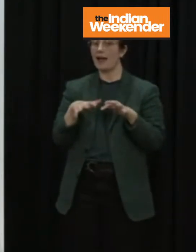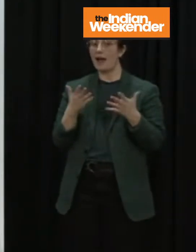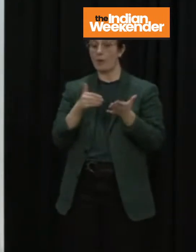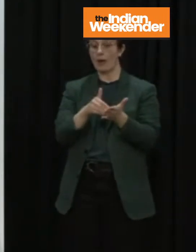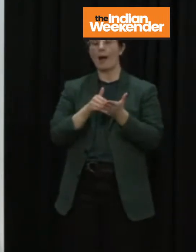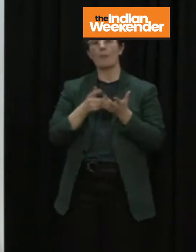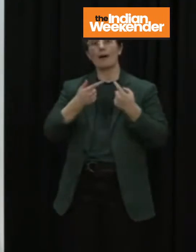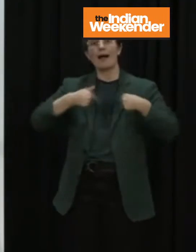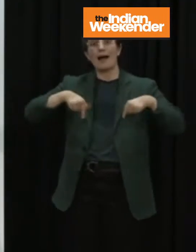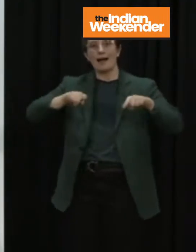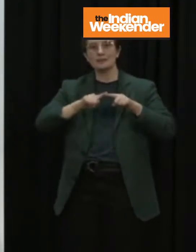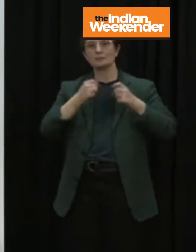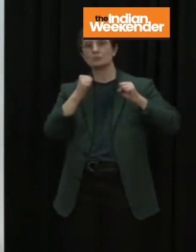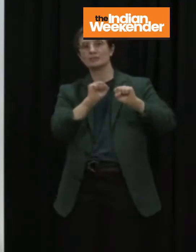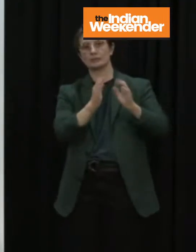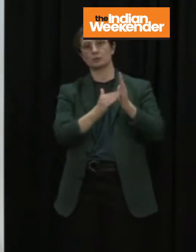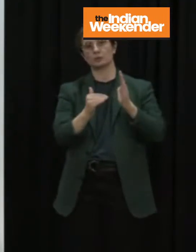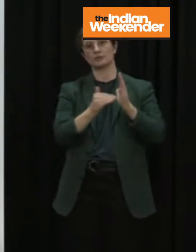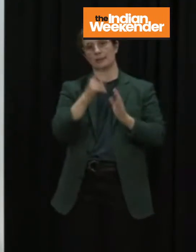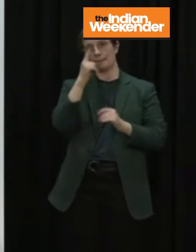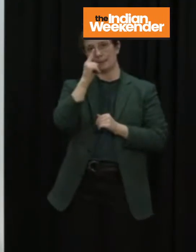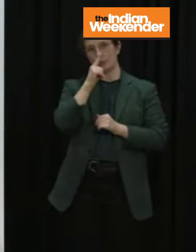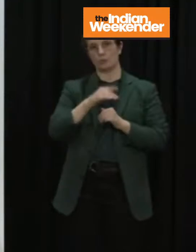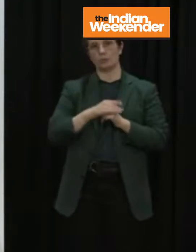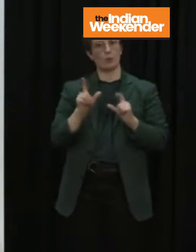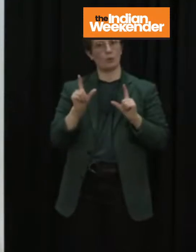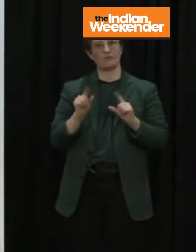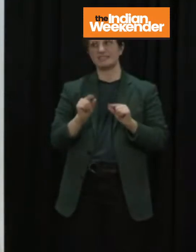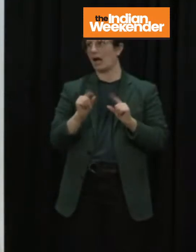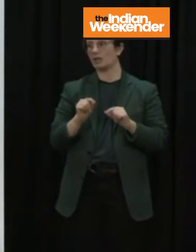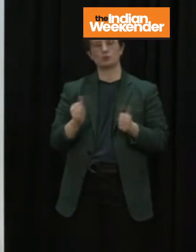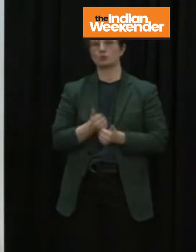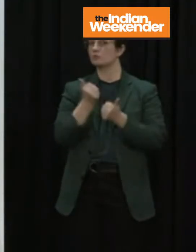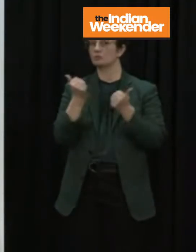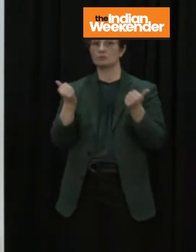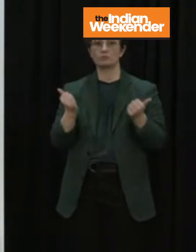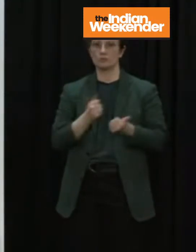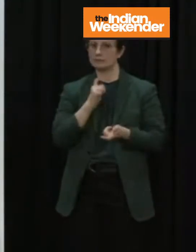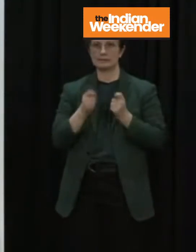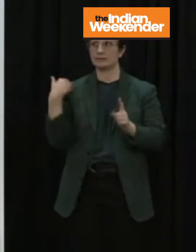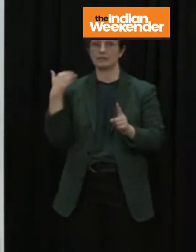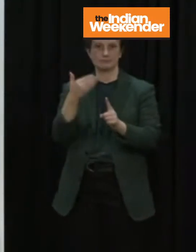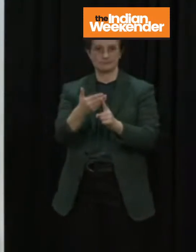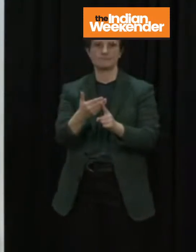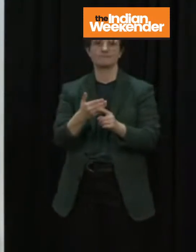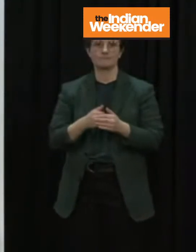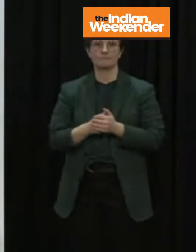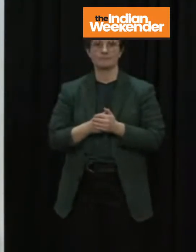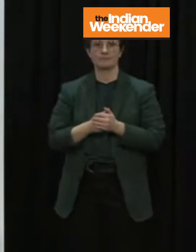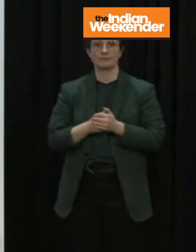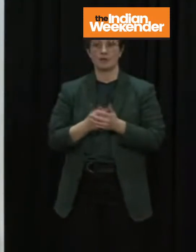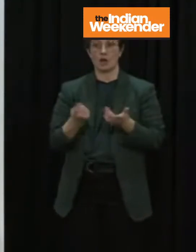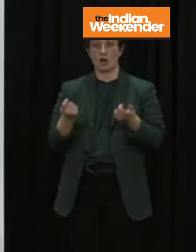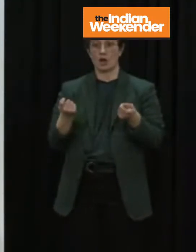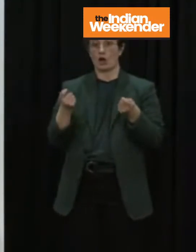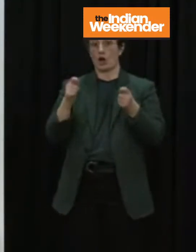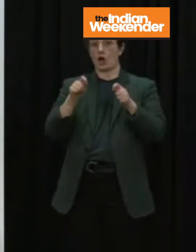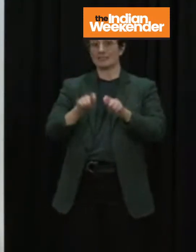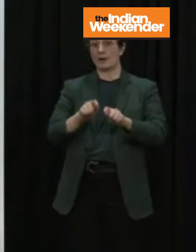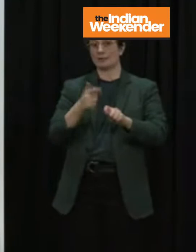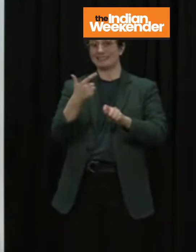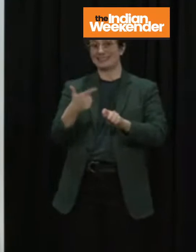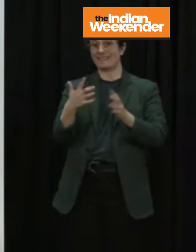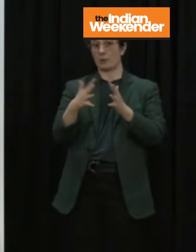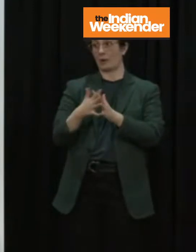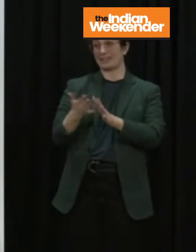Zealanders. A massive amount of testing has been carried out in the current outbreak. Since New Zealand went into lockdown just over 7 weeks